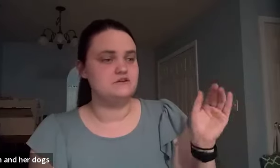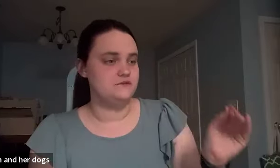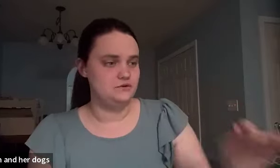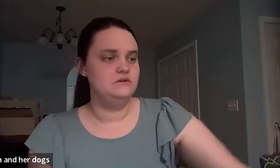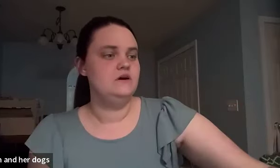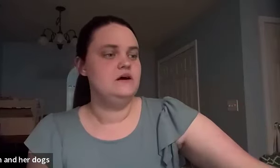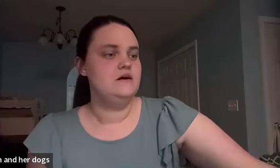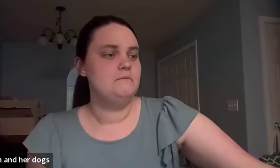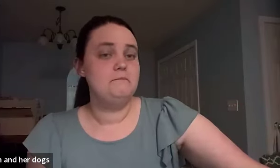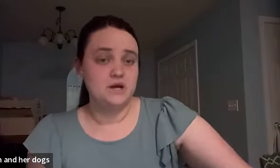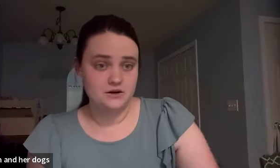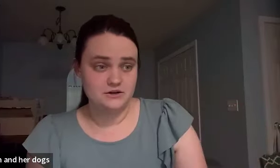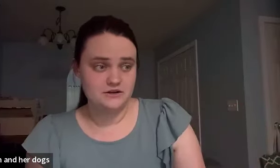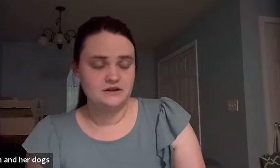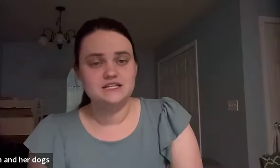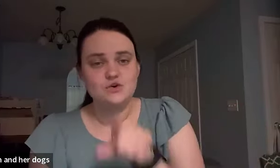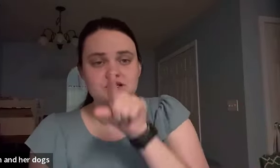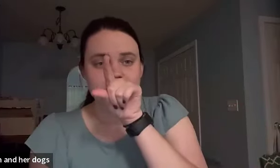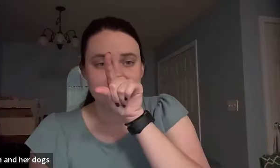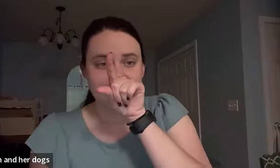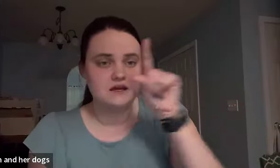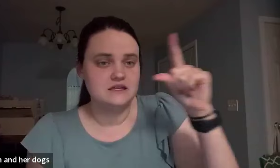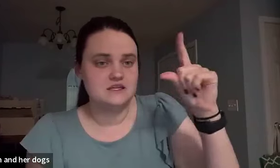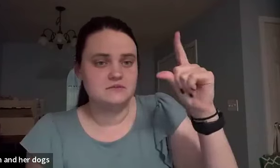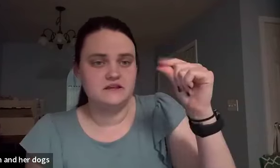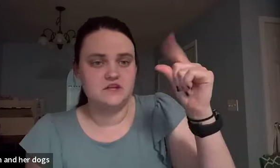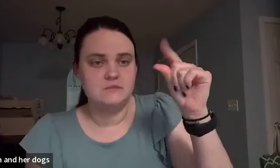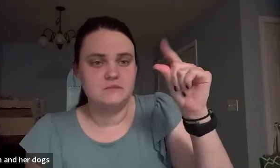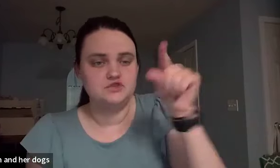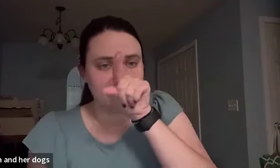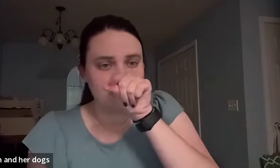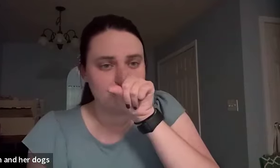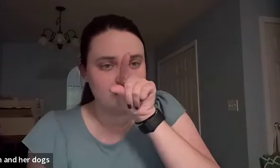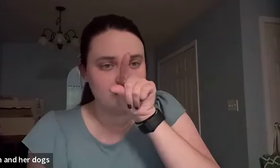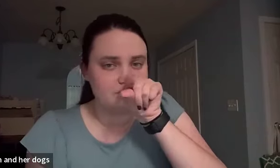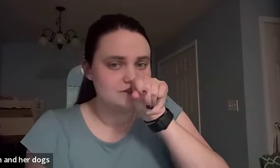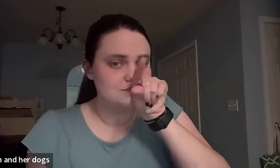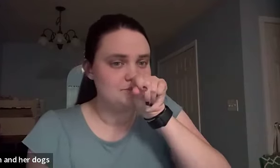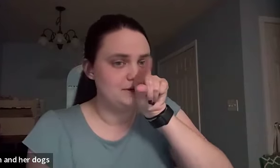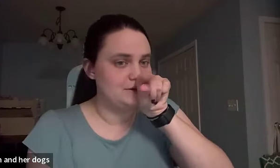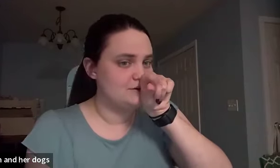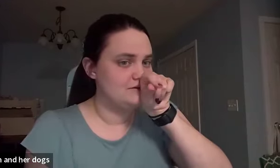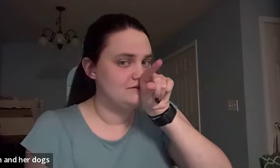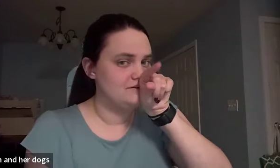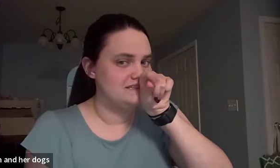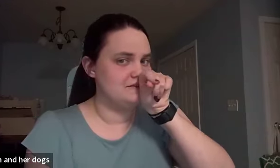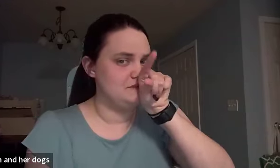as our food. Bird is going to be, it's going to be like the number 20 on your nose. Bird. It's like the